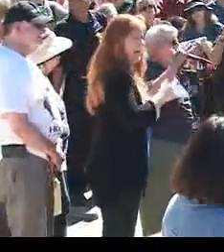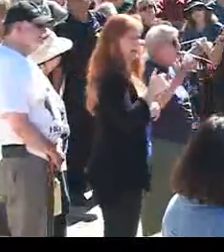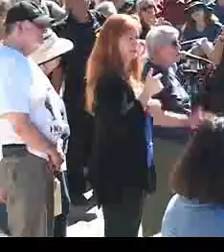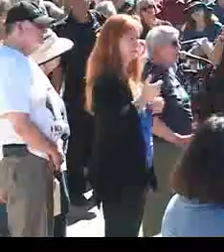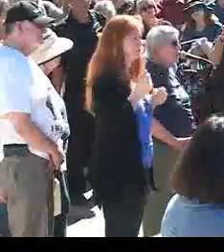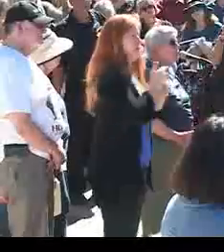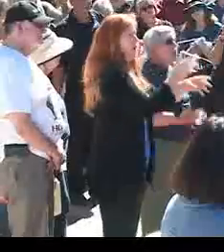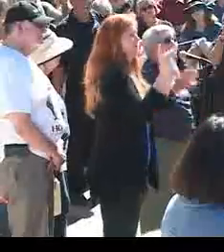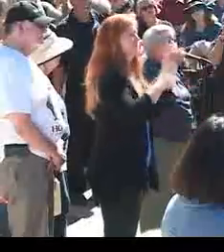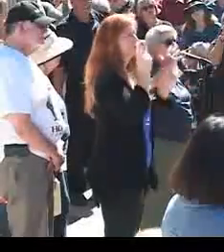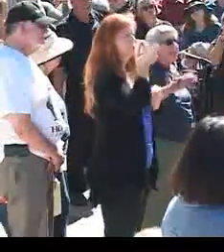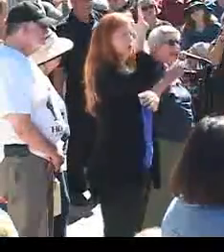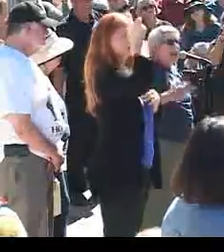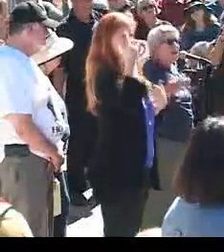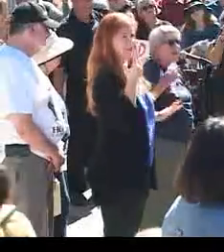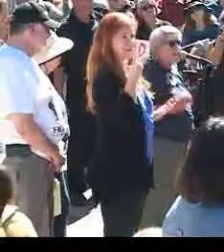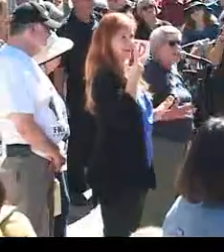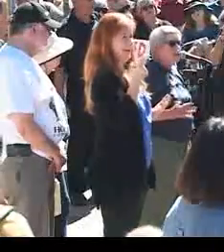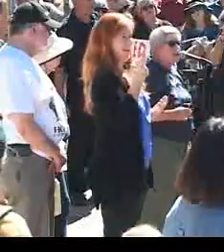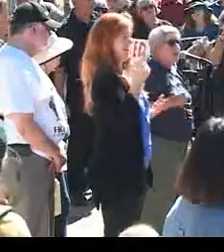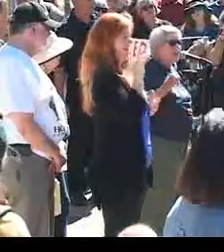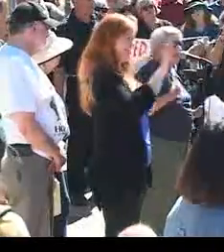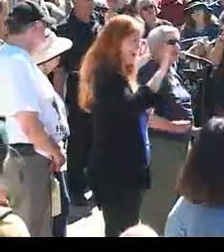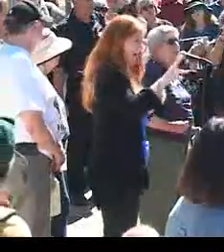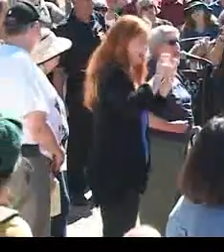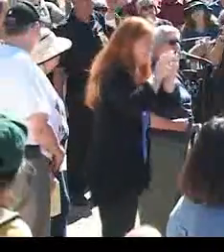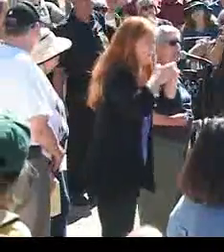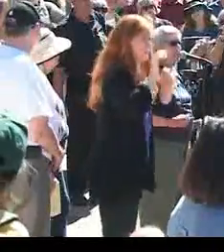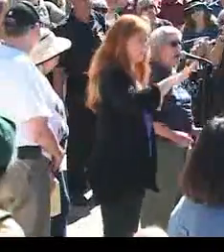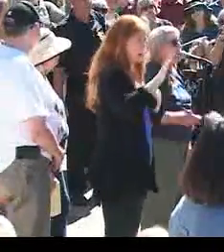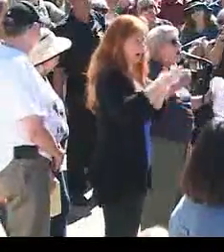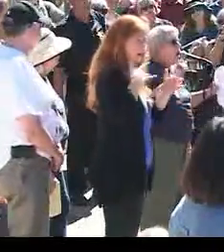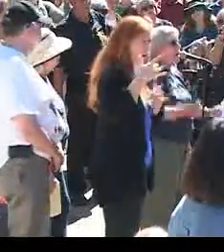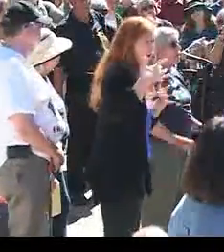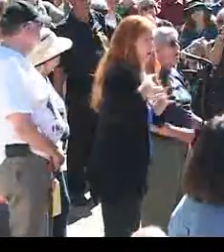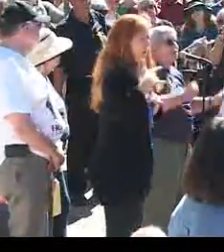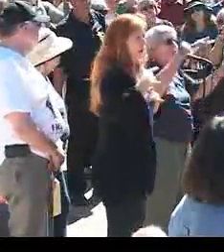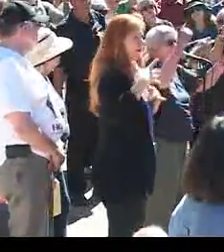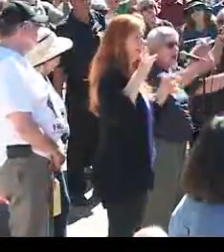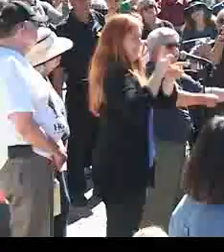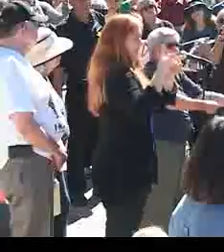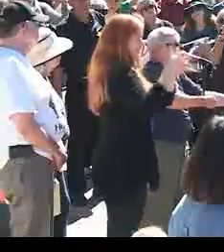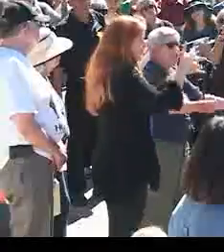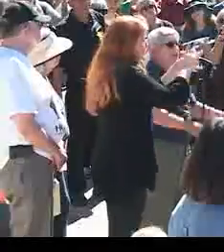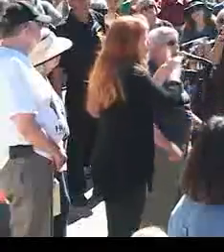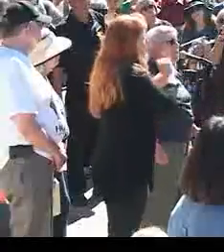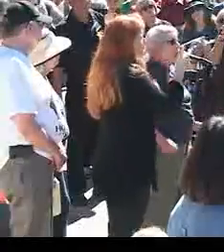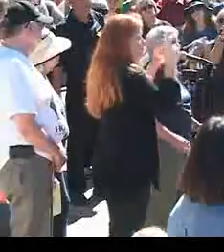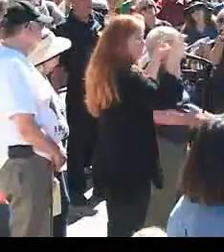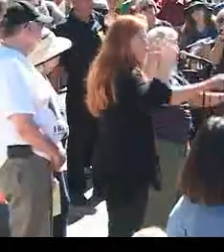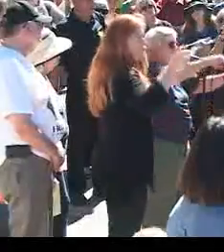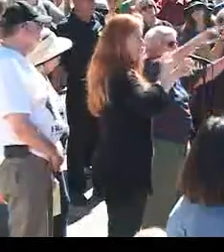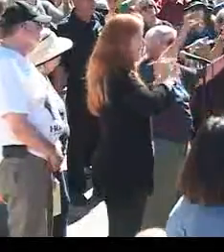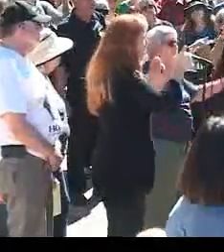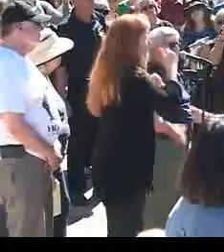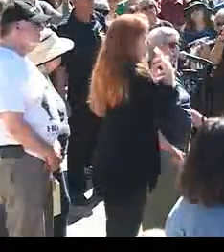people to understand that their issues that they're concerned about are connected to other issues, that we are all part